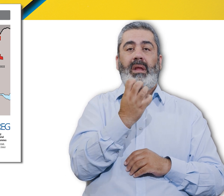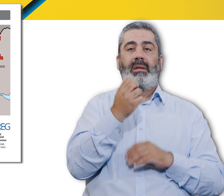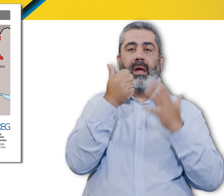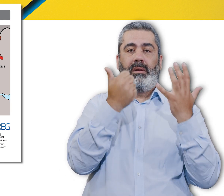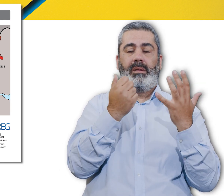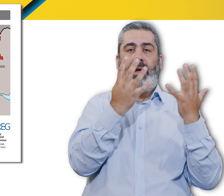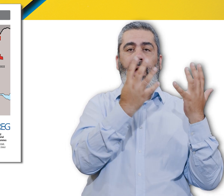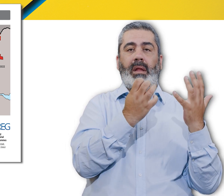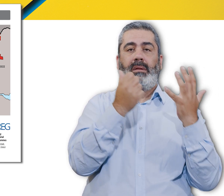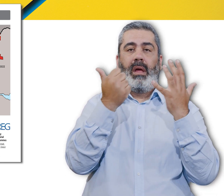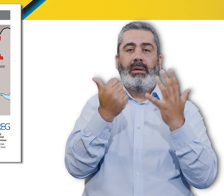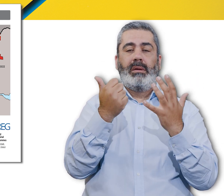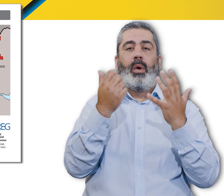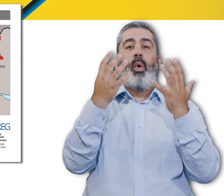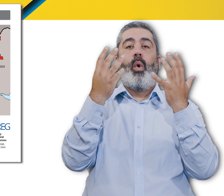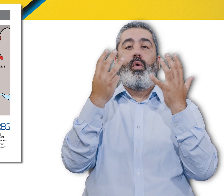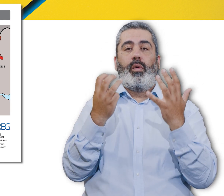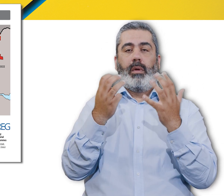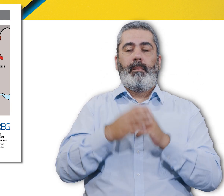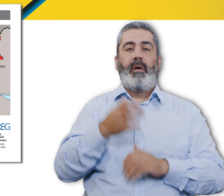469602. Email